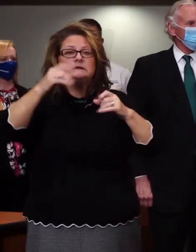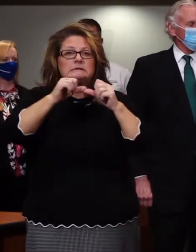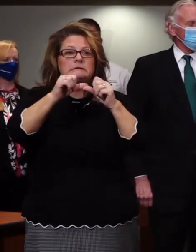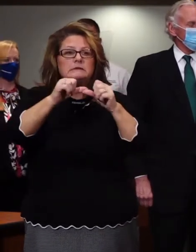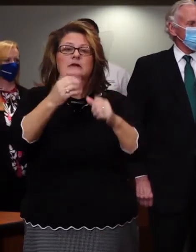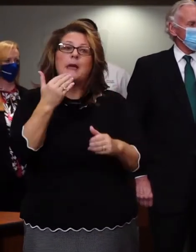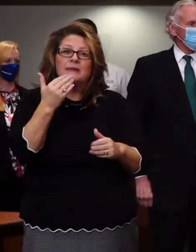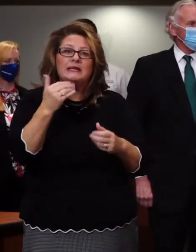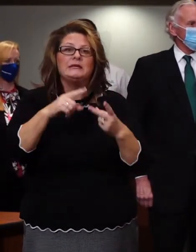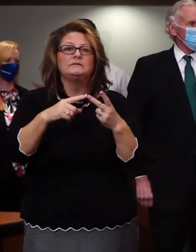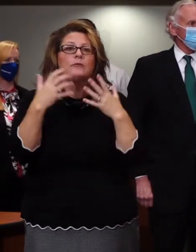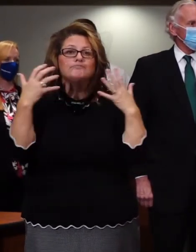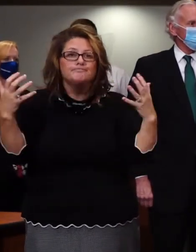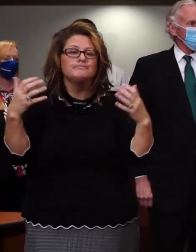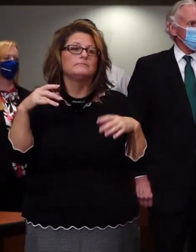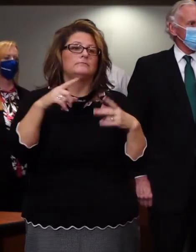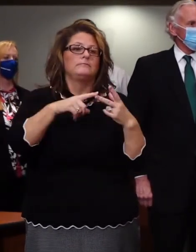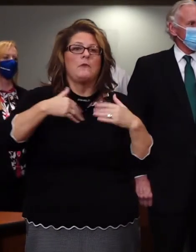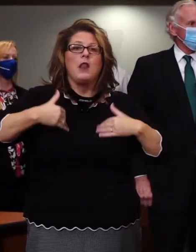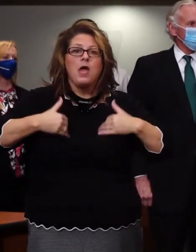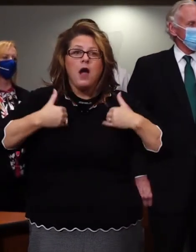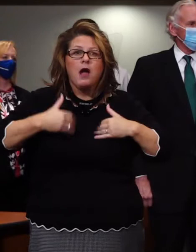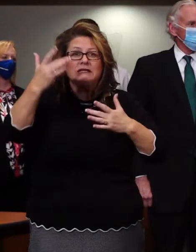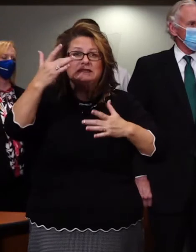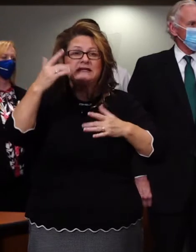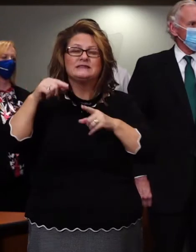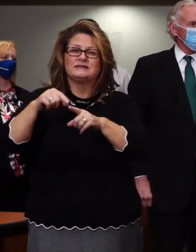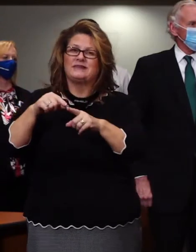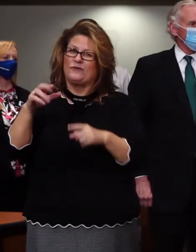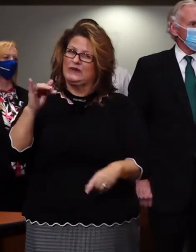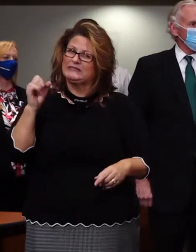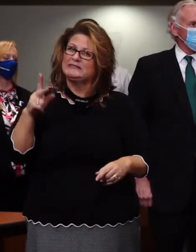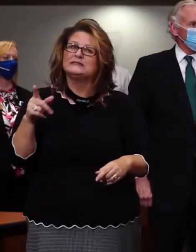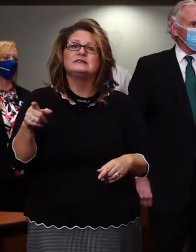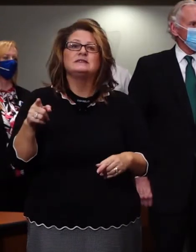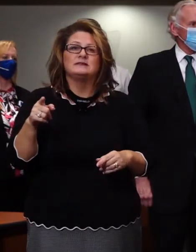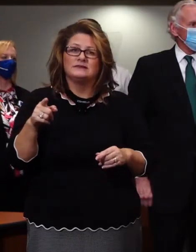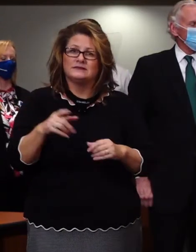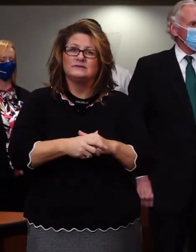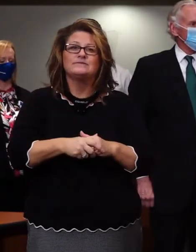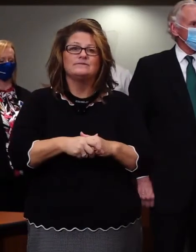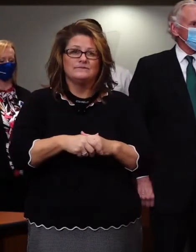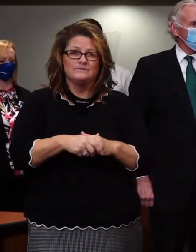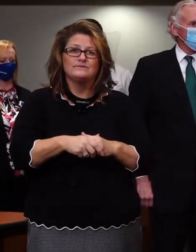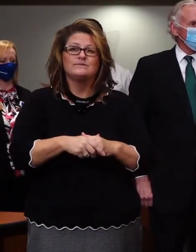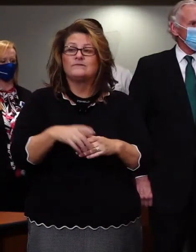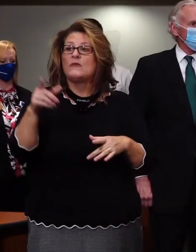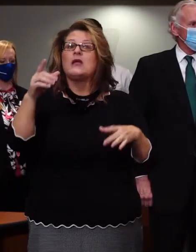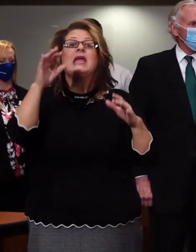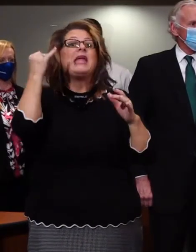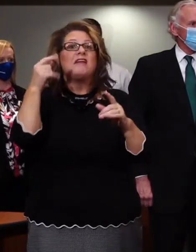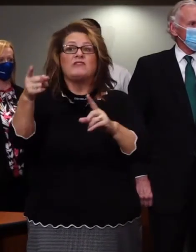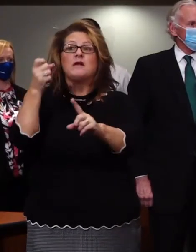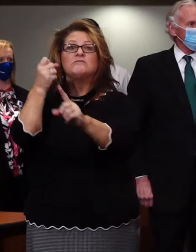diabetes, obesity, or lung disease. We're putting all those individuals at risk. These are the individuals most likely to be hospitalized